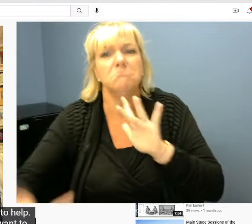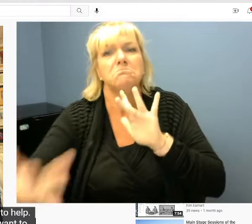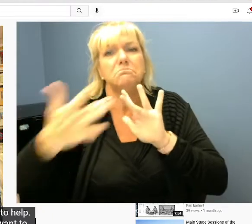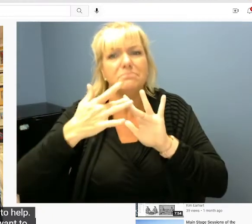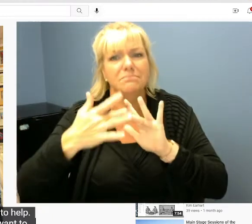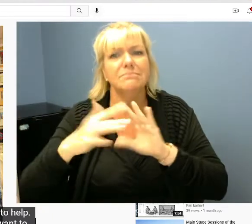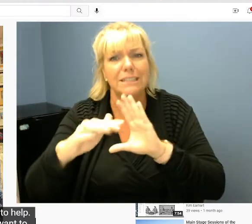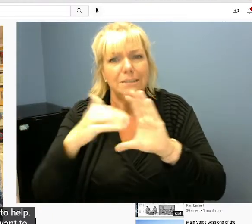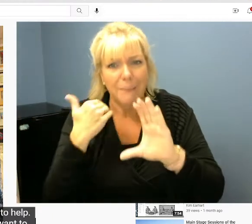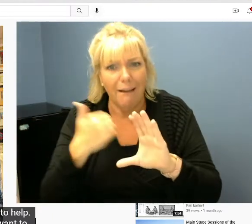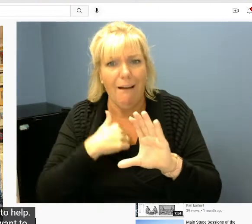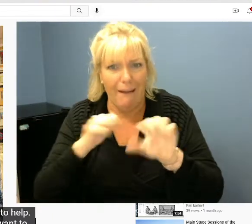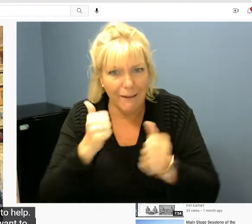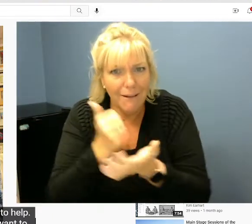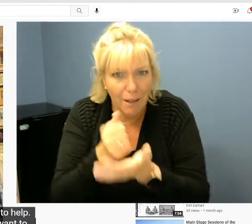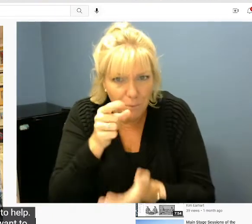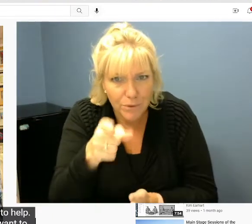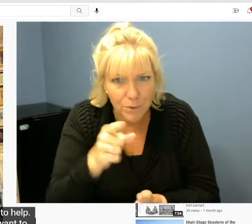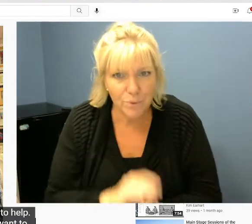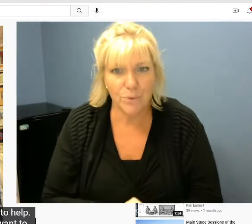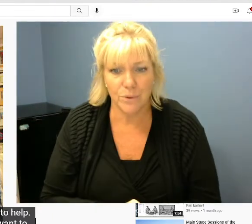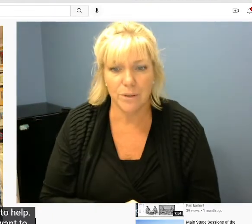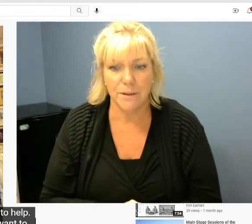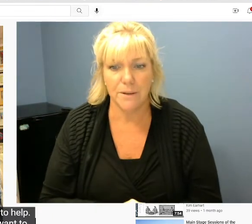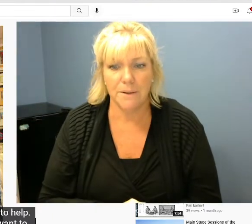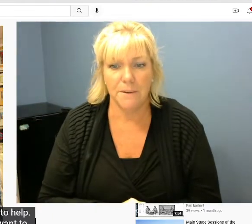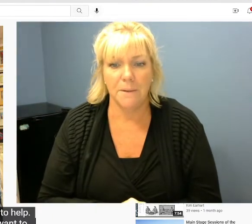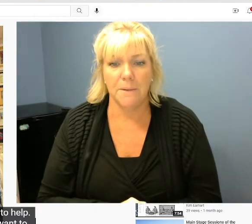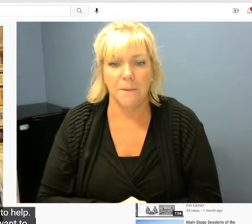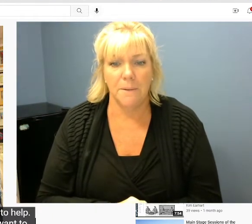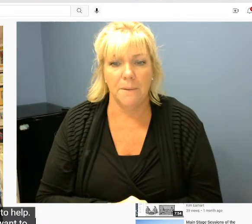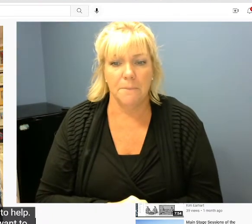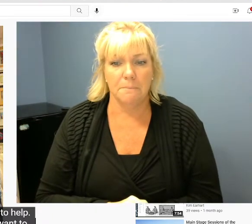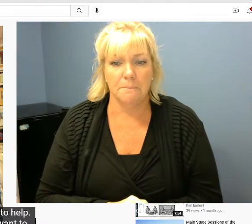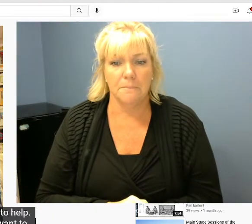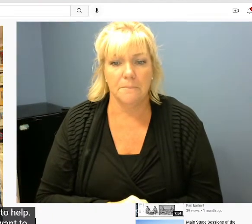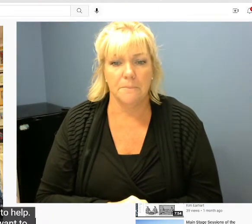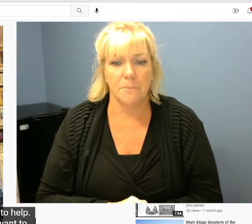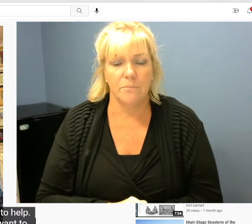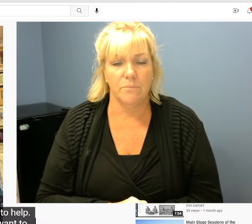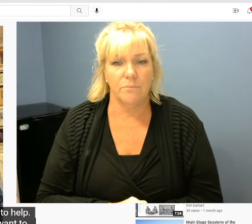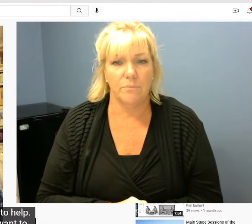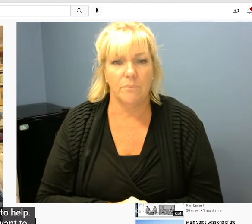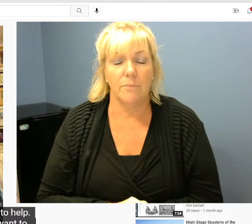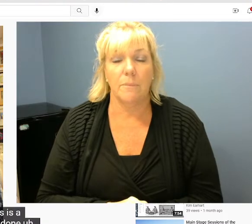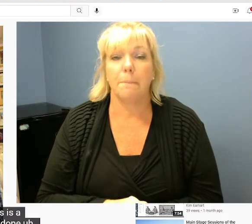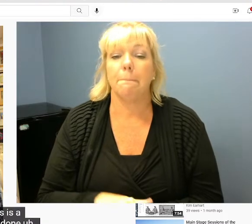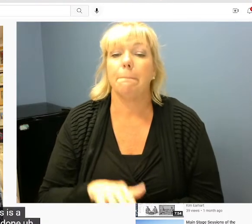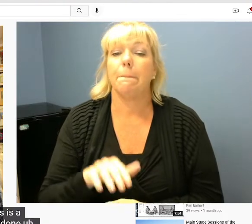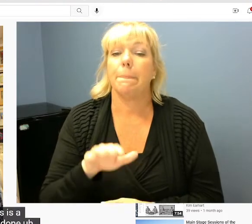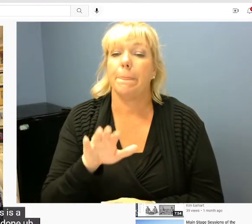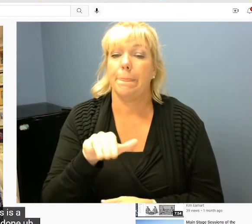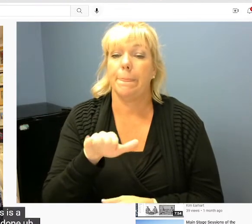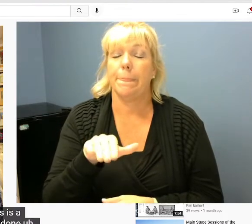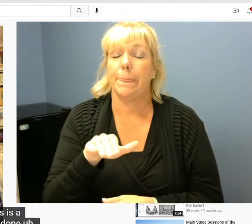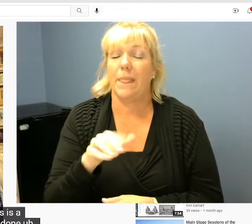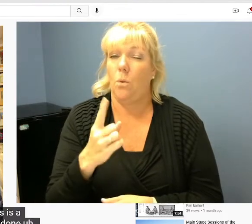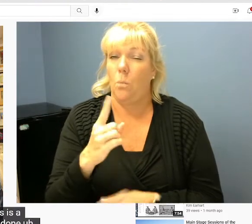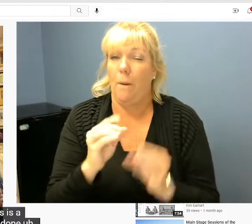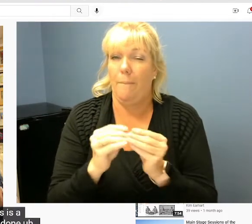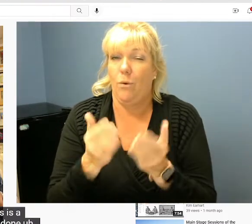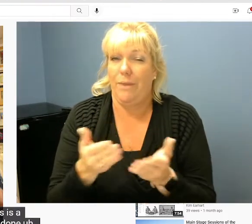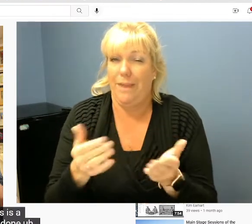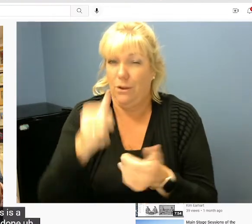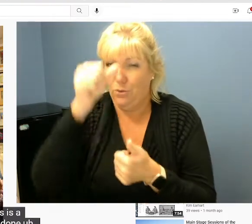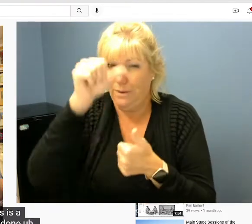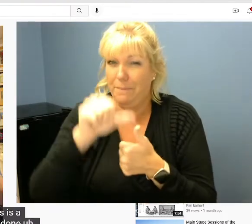always happy to help. I think that about does it. You want to have one other thing there.